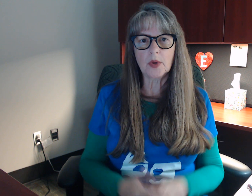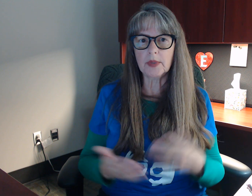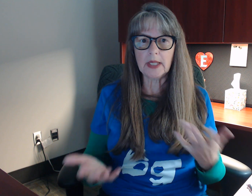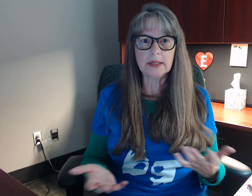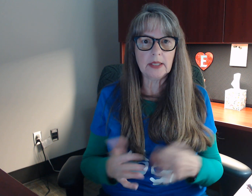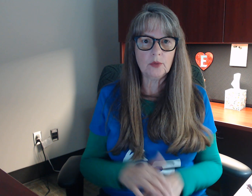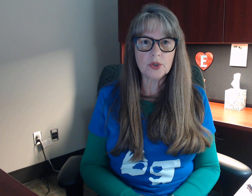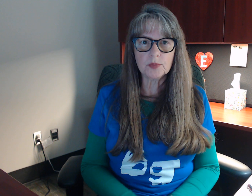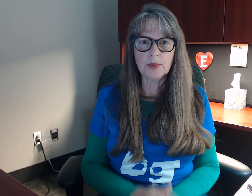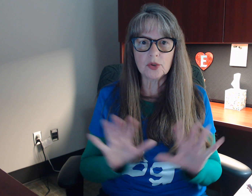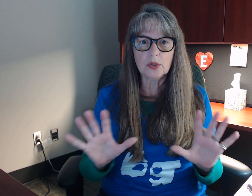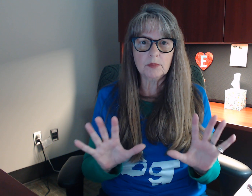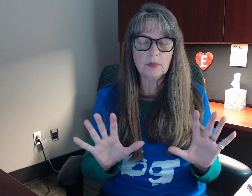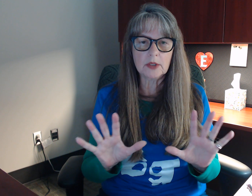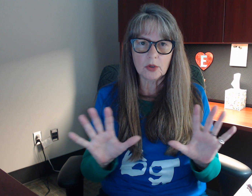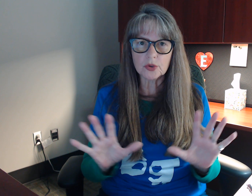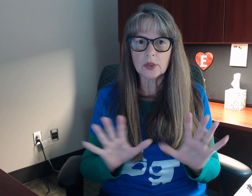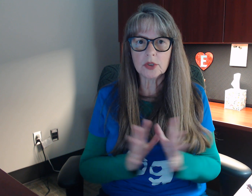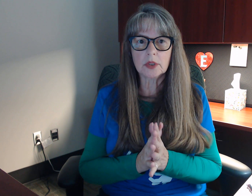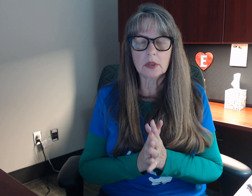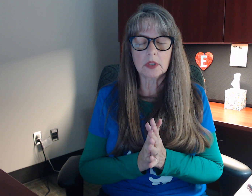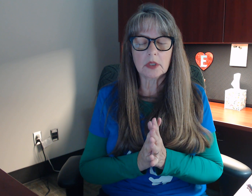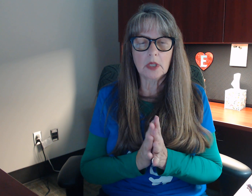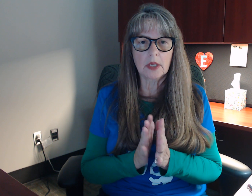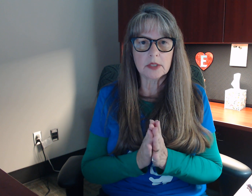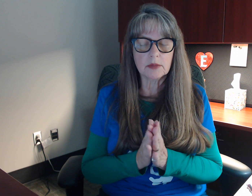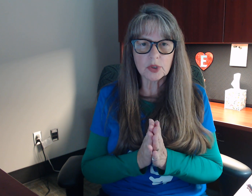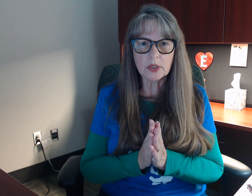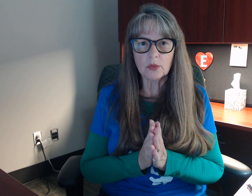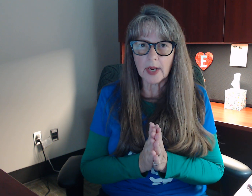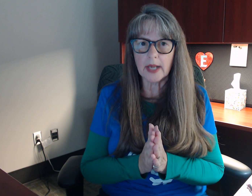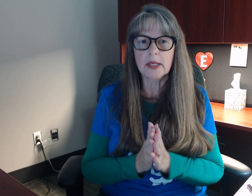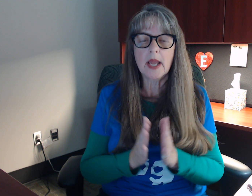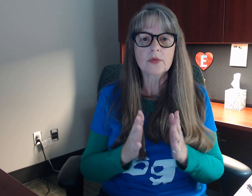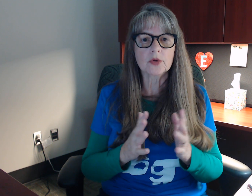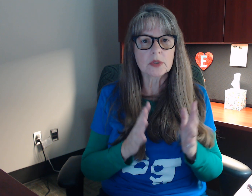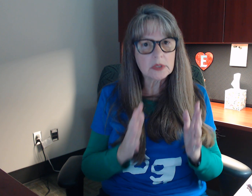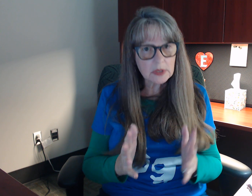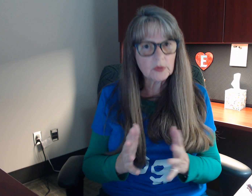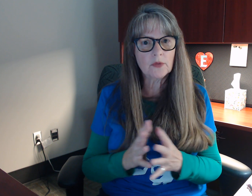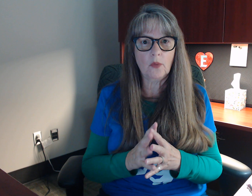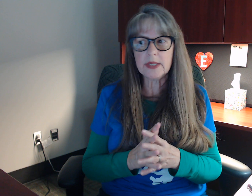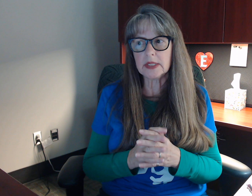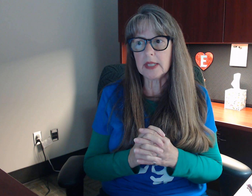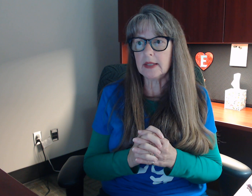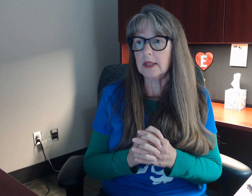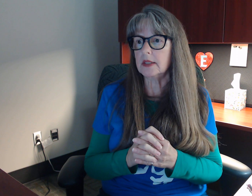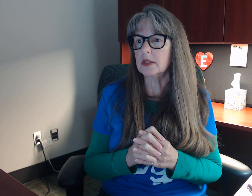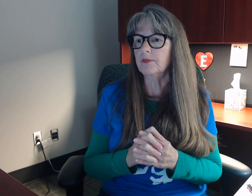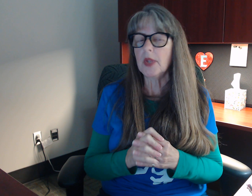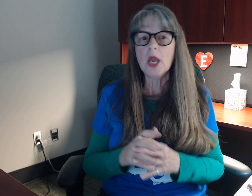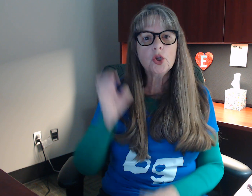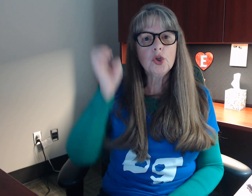like the language, because you can, as long as you're conceptually correct, there's several different ways to say things.